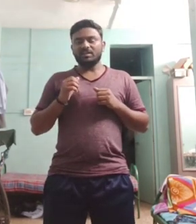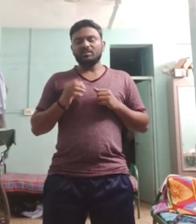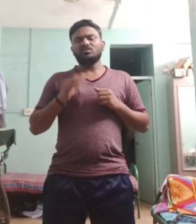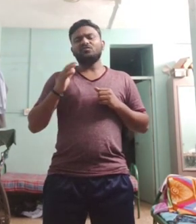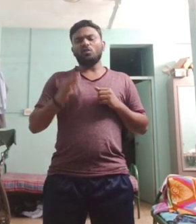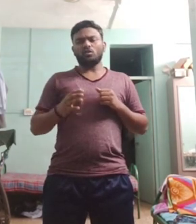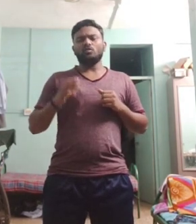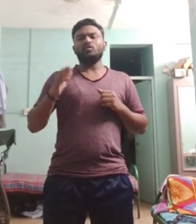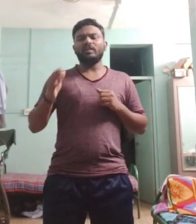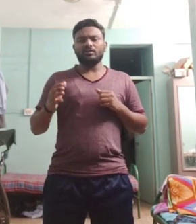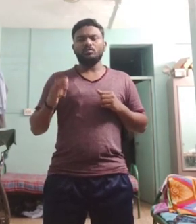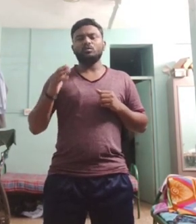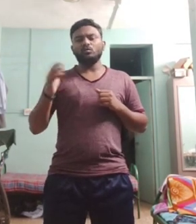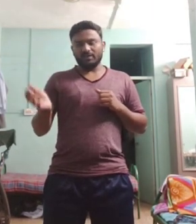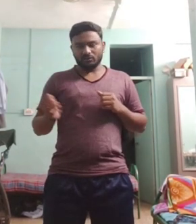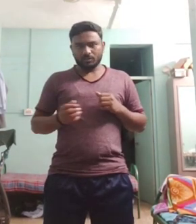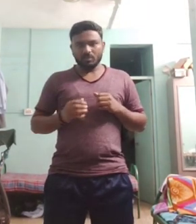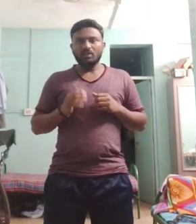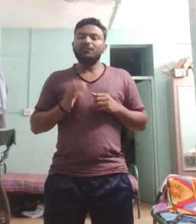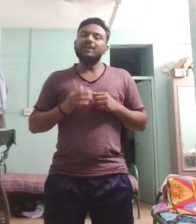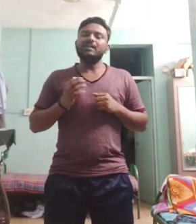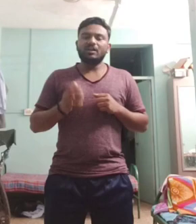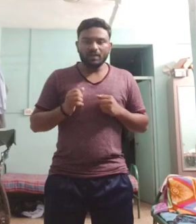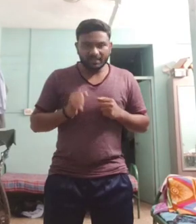means for loop, while loop, do while loop. Why we required that?